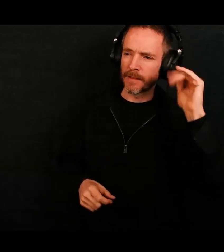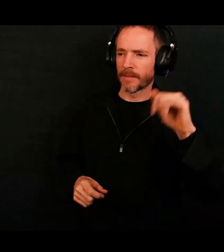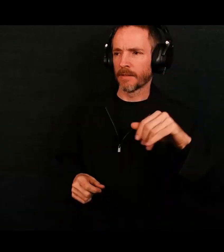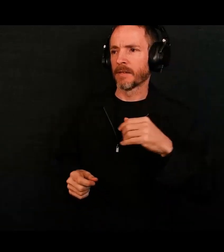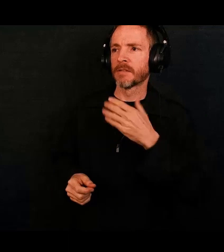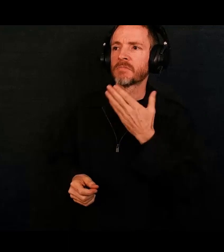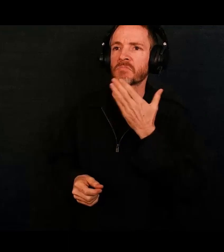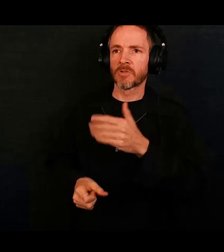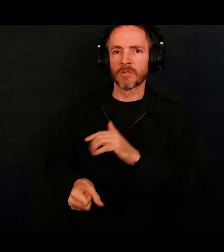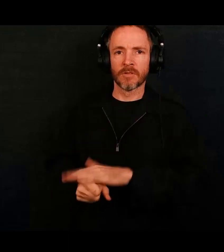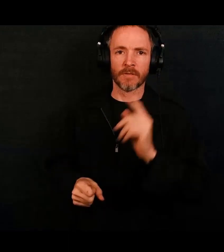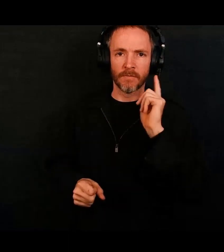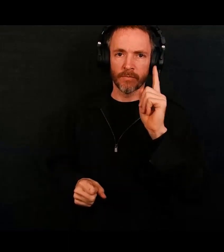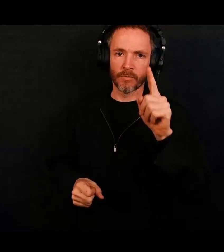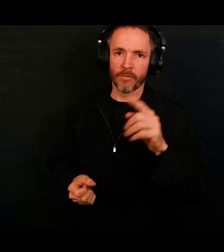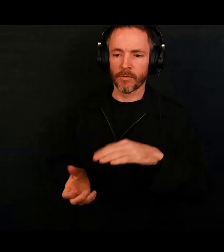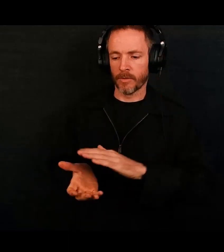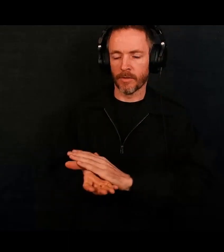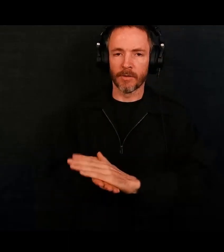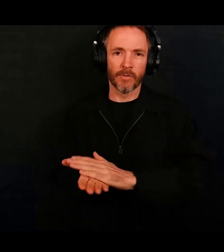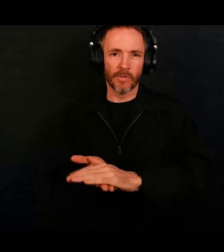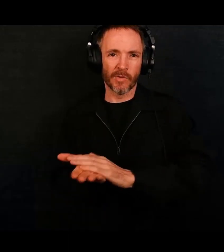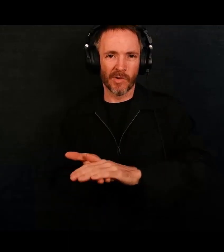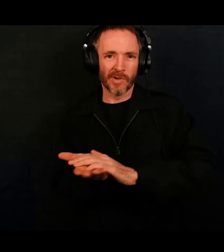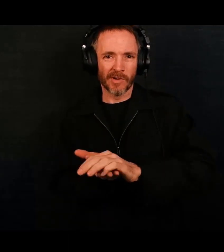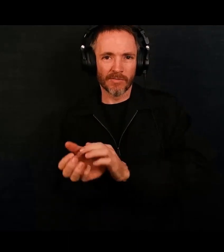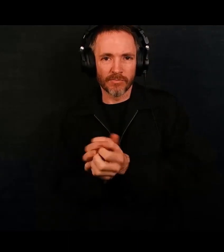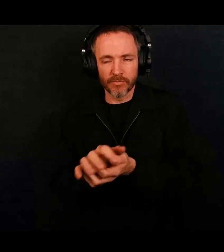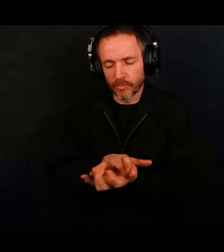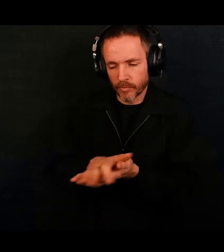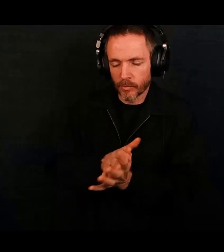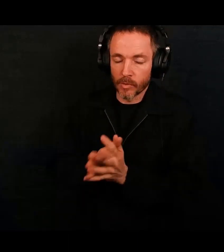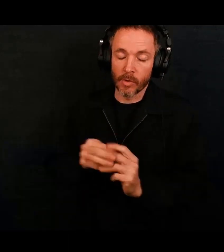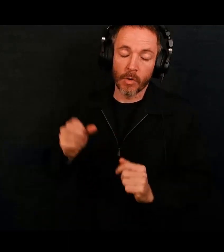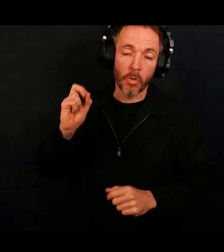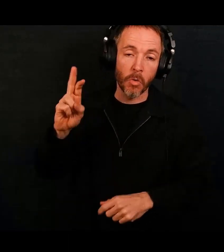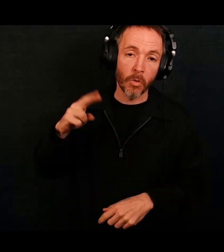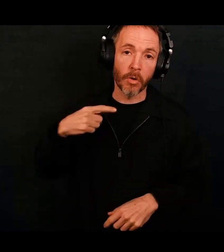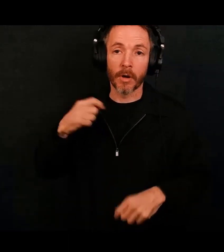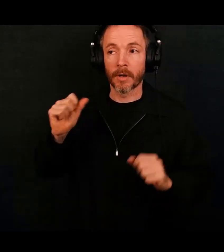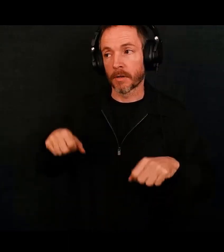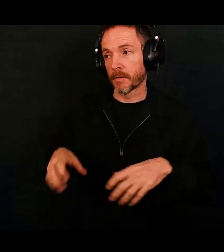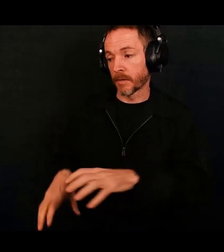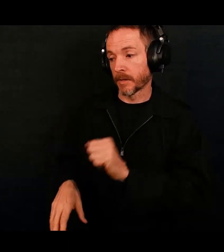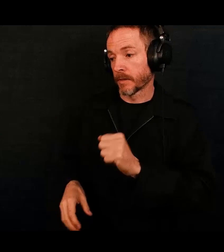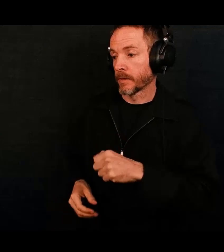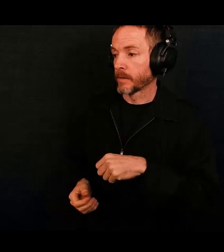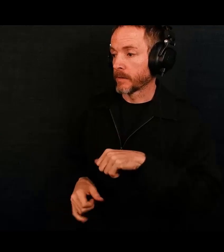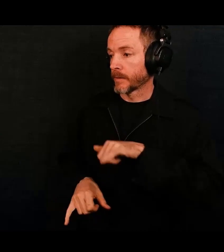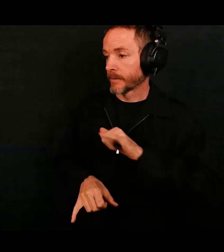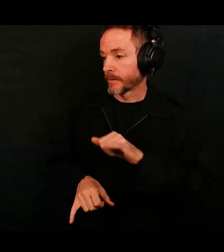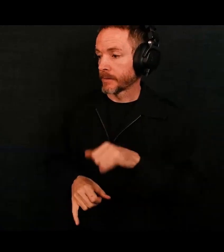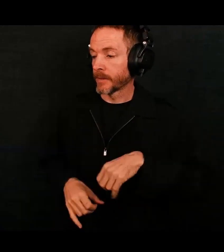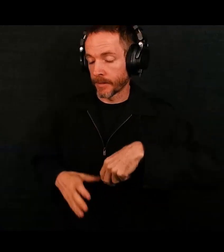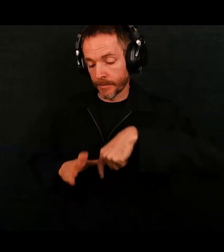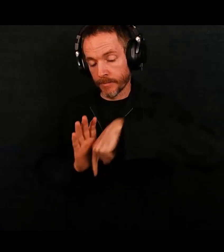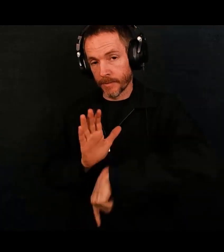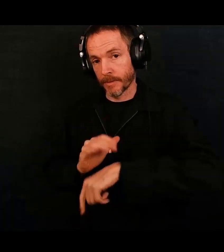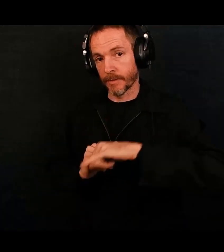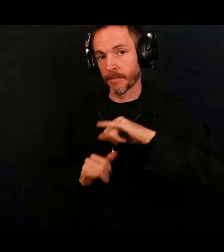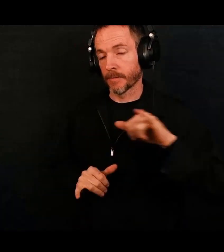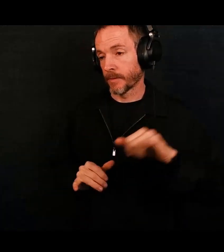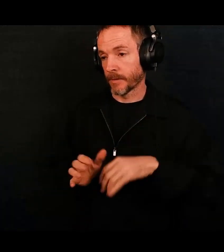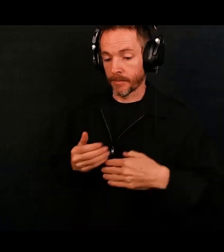in. Or I could get the same depth, same width, longer.